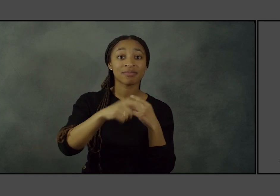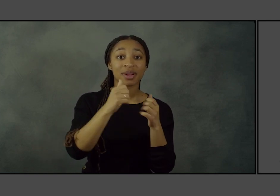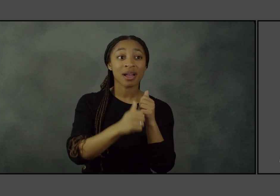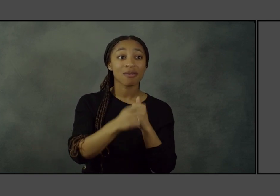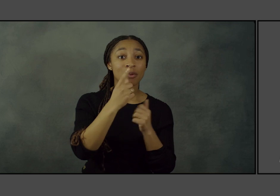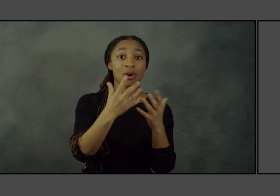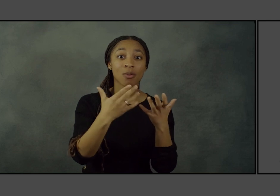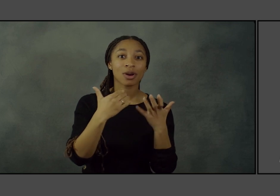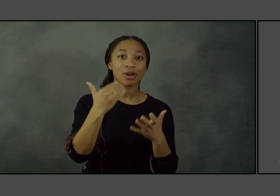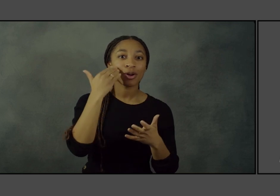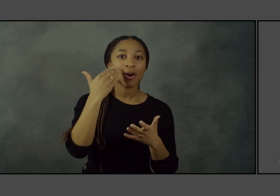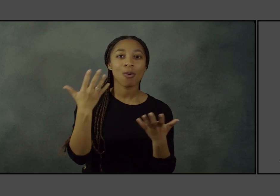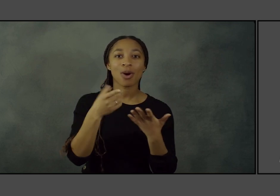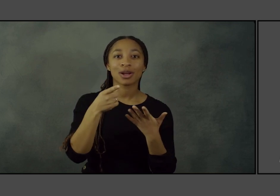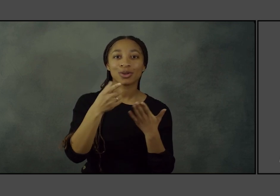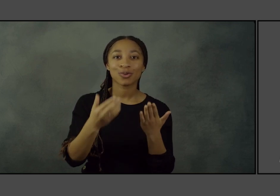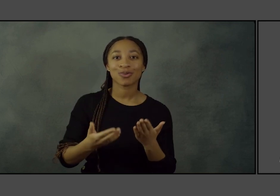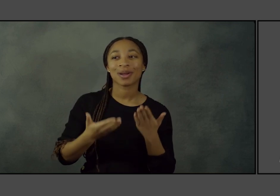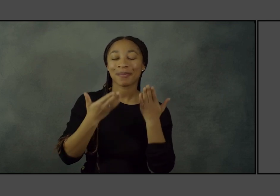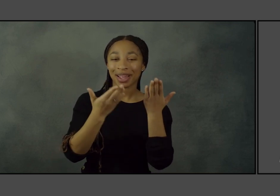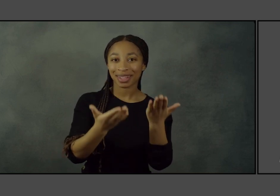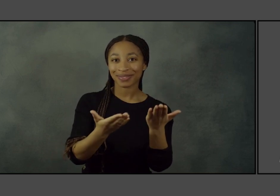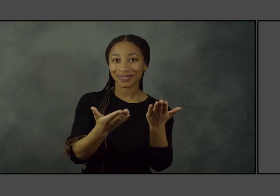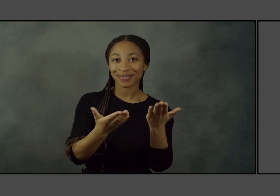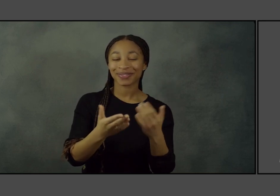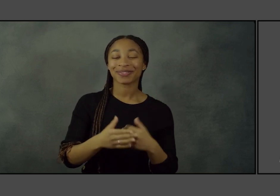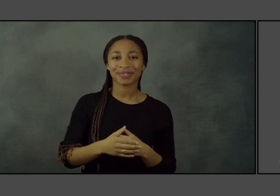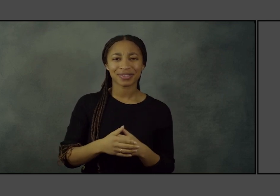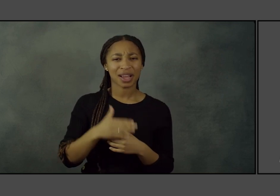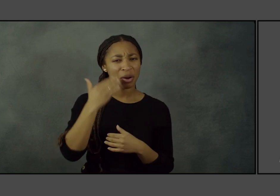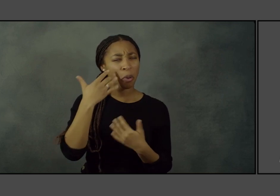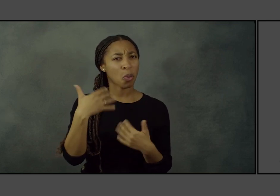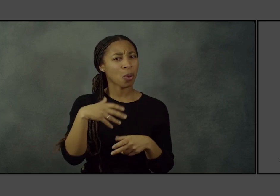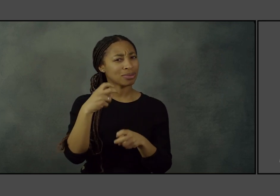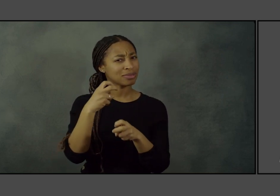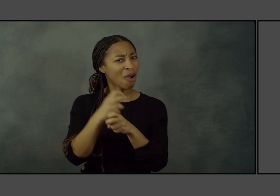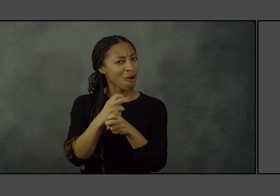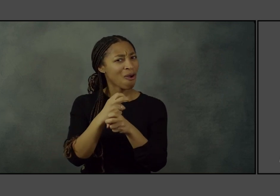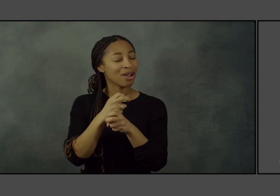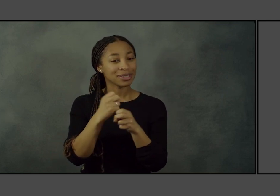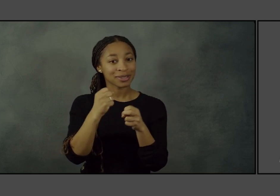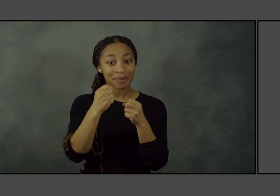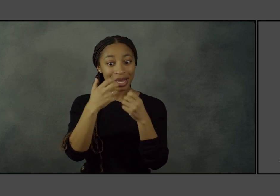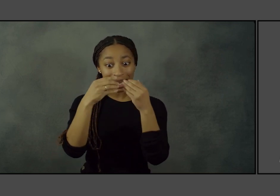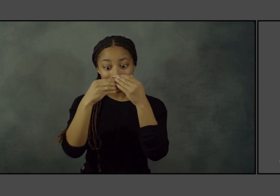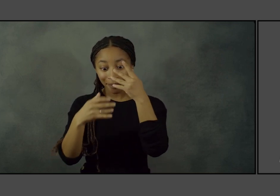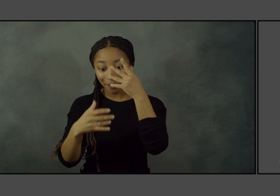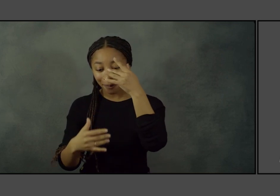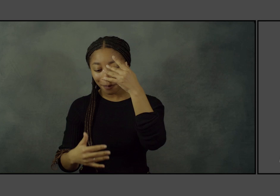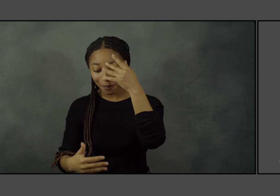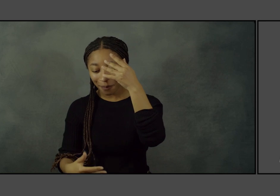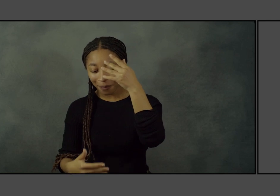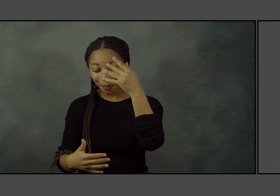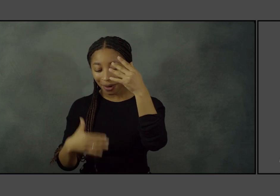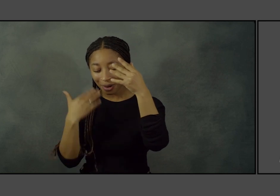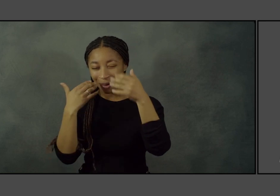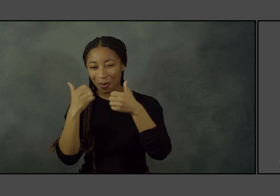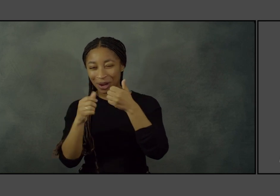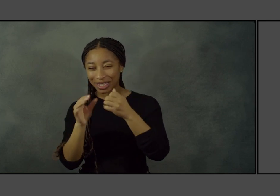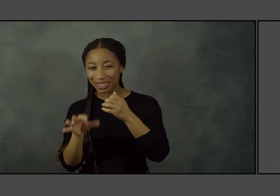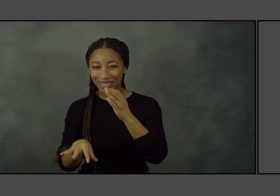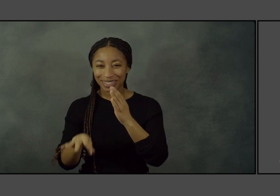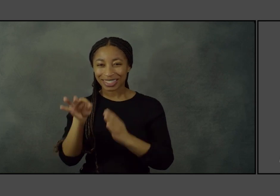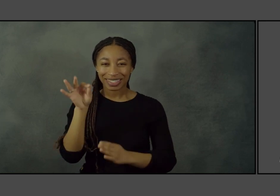which I know are always so hard because there's so many things. So I will consolidate all of the what do you